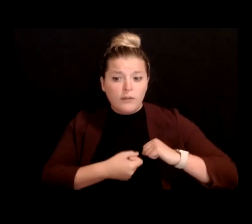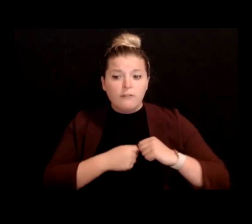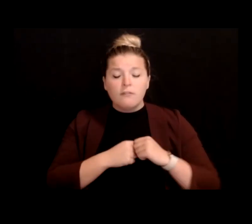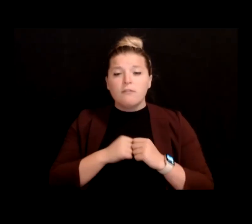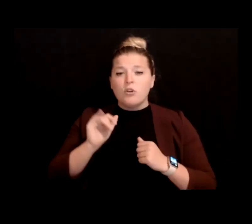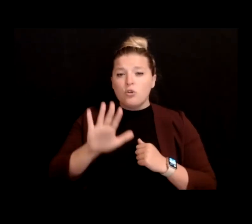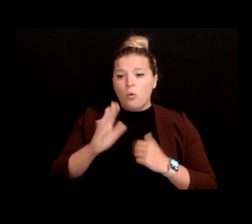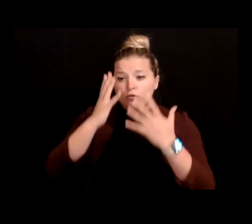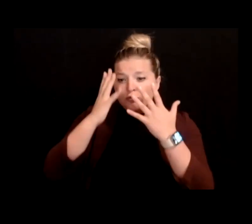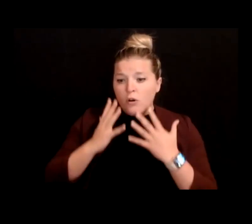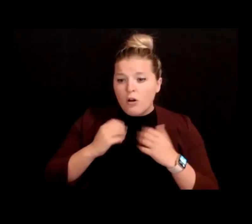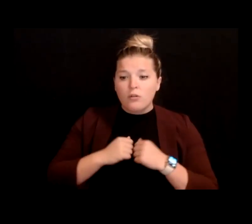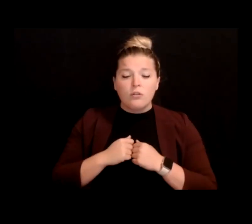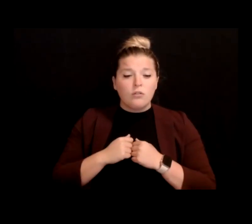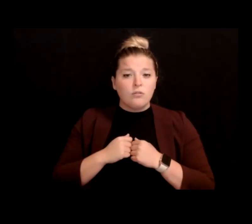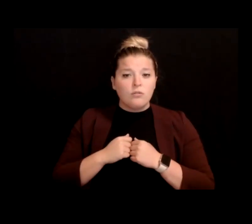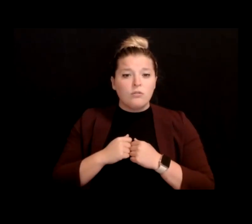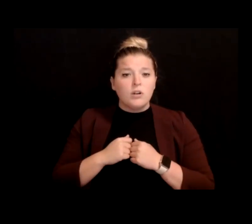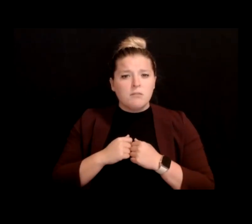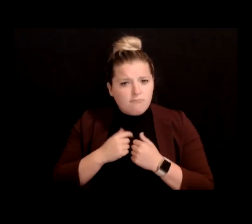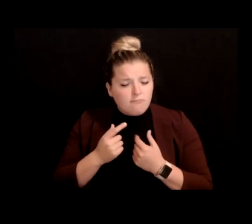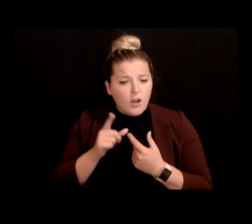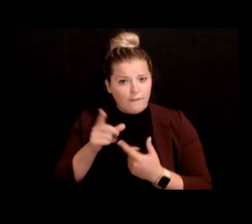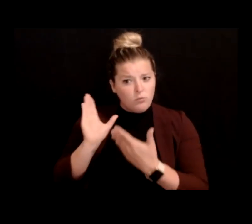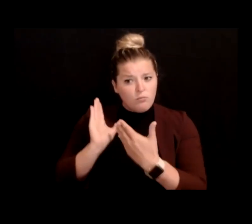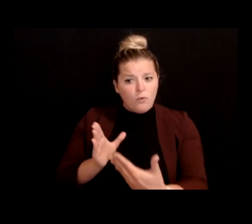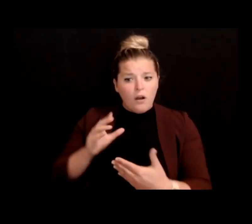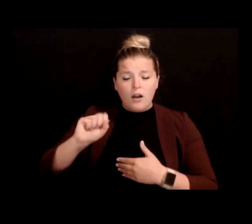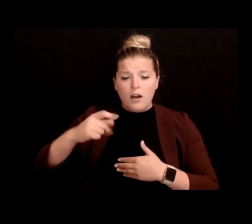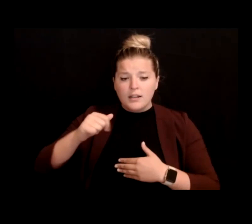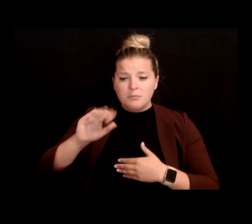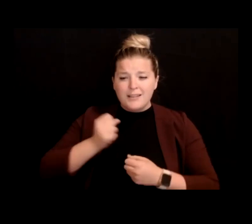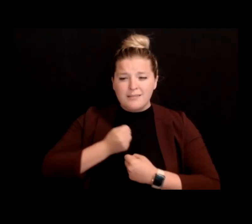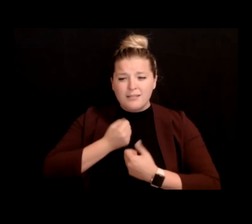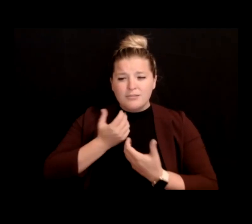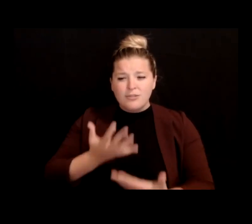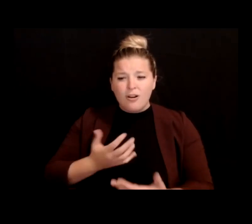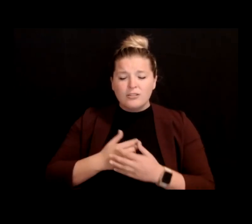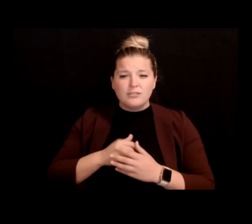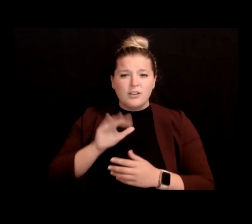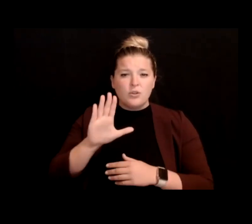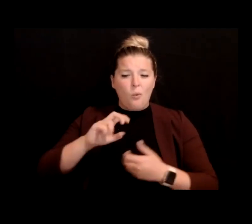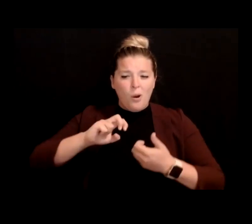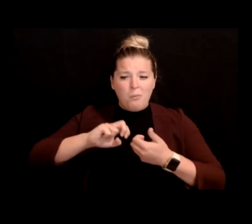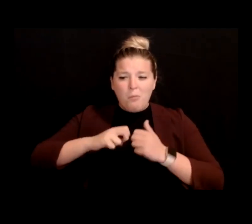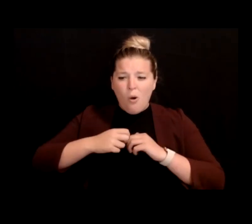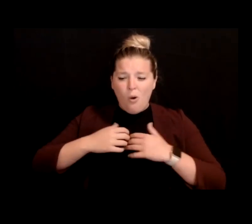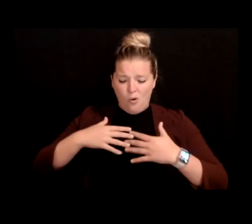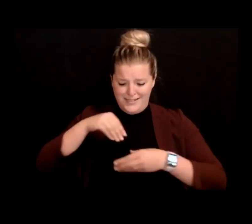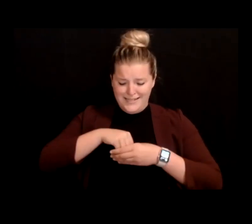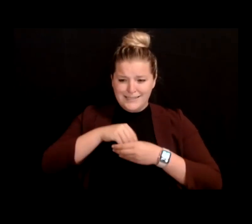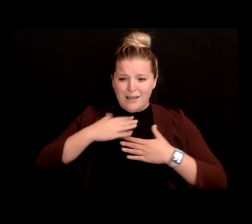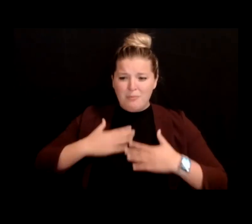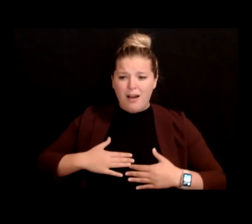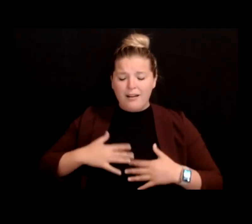mourning? Have you carried into this space your exhaustion, your bone weariness, your annoyances,